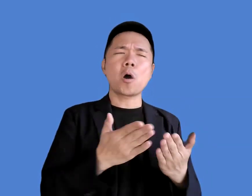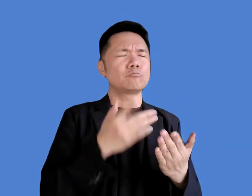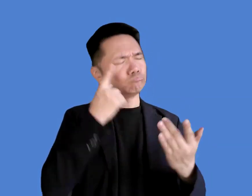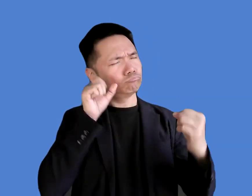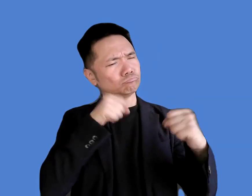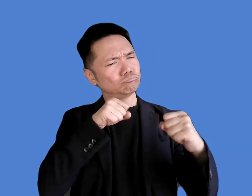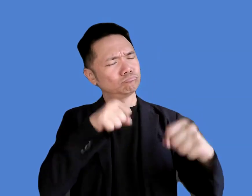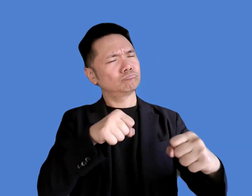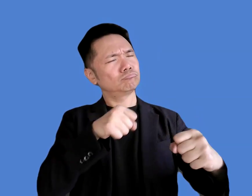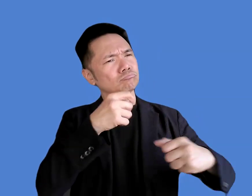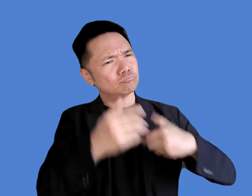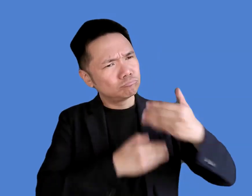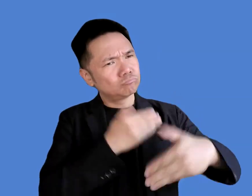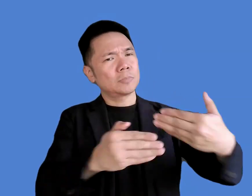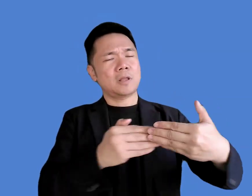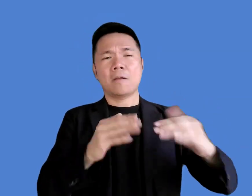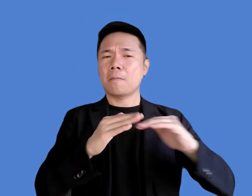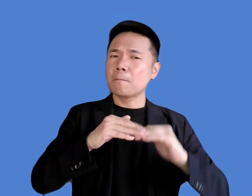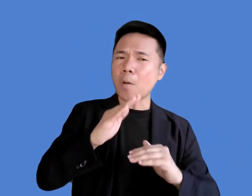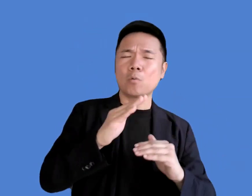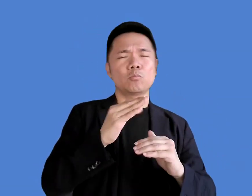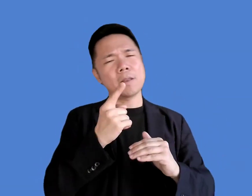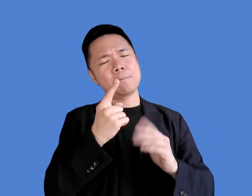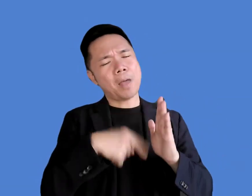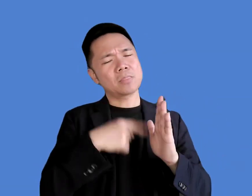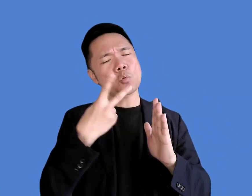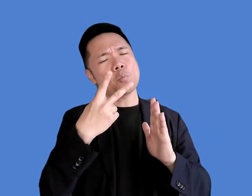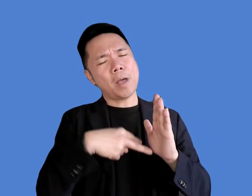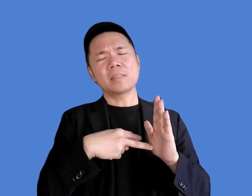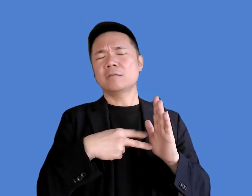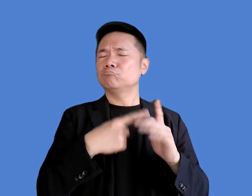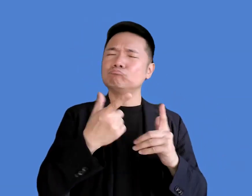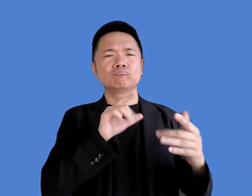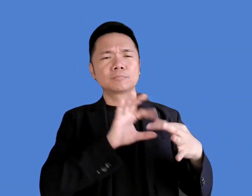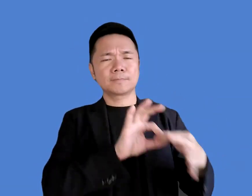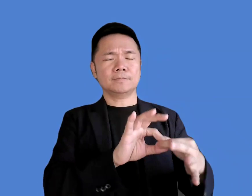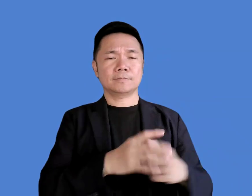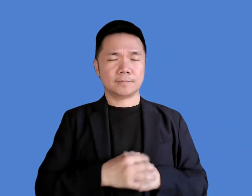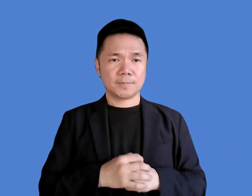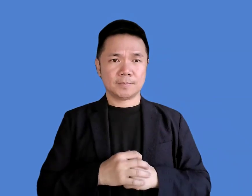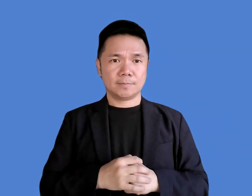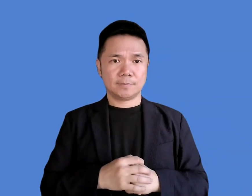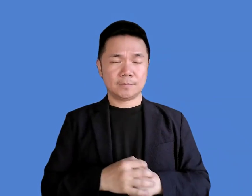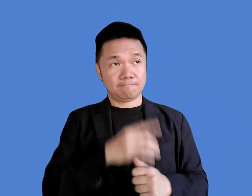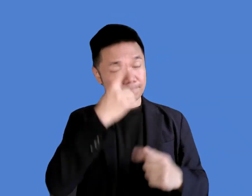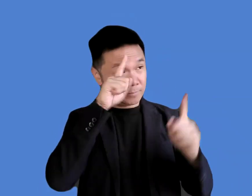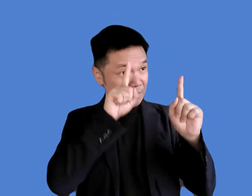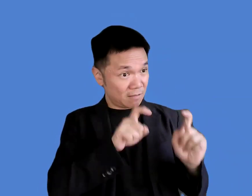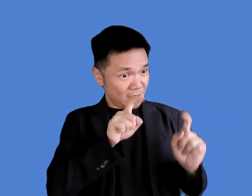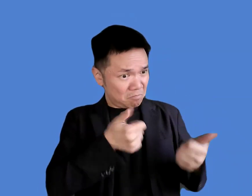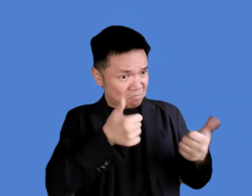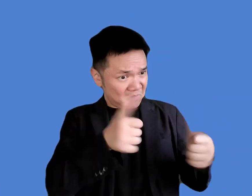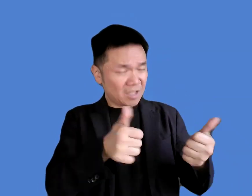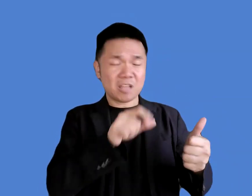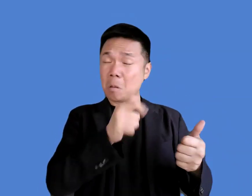do things just for, you know, a month or 2 months or 3 months before you kind of decide to make this nationwide